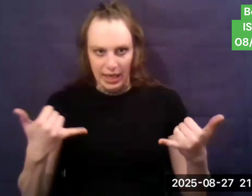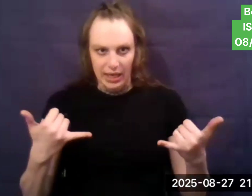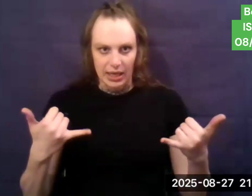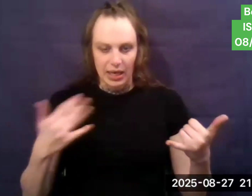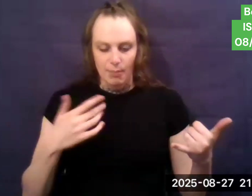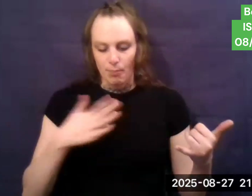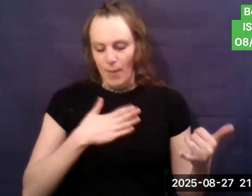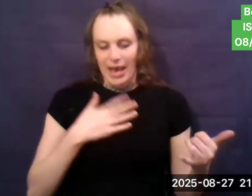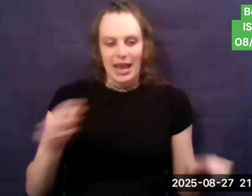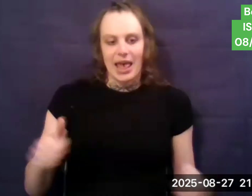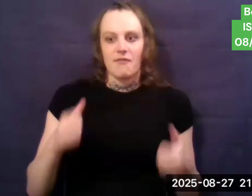be able to have